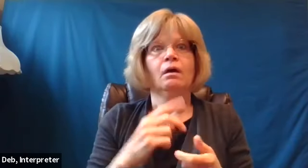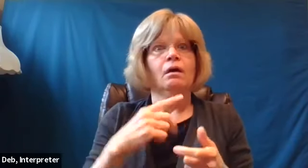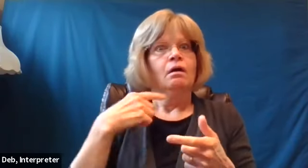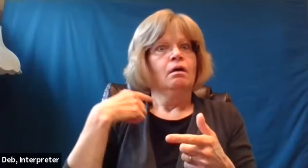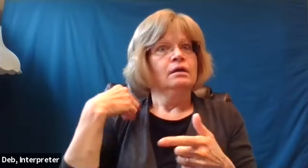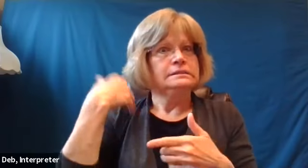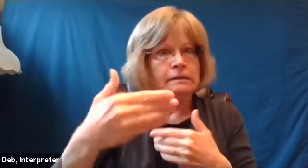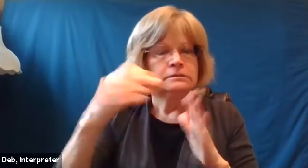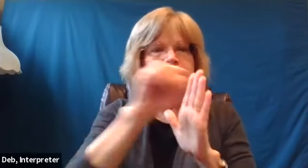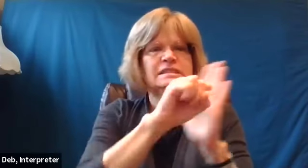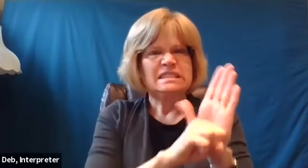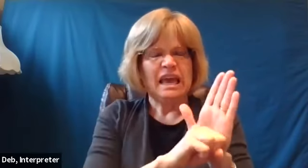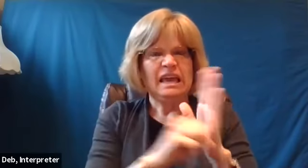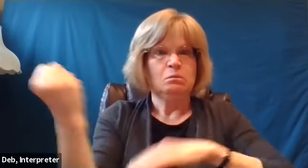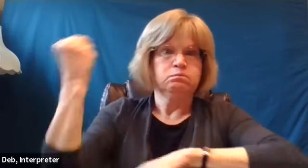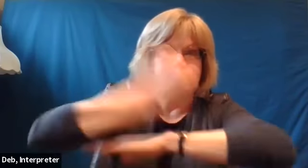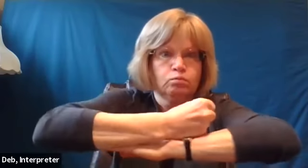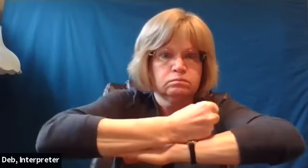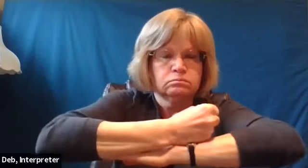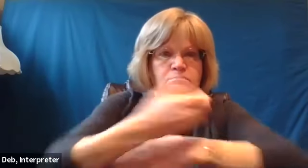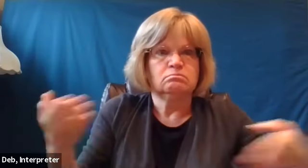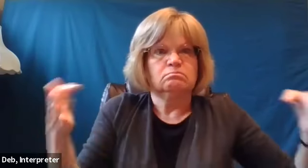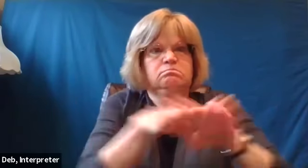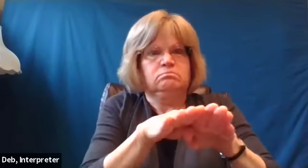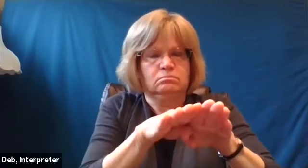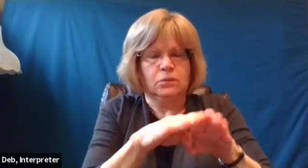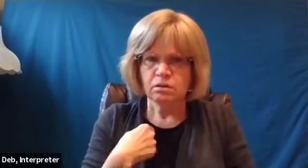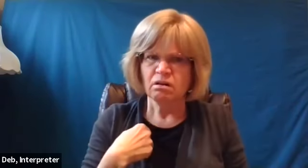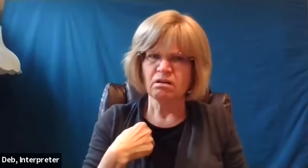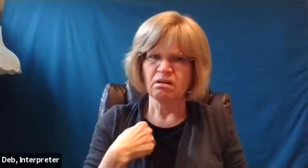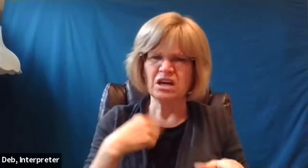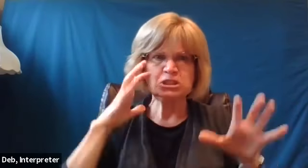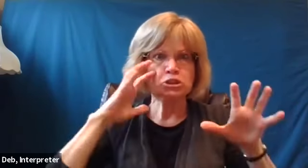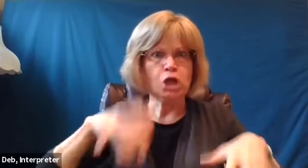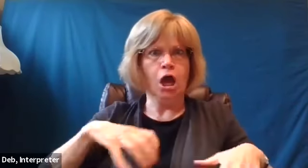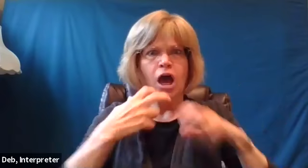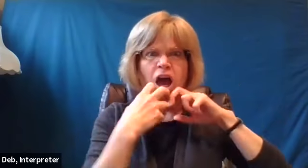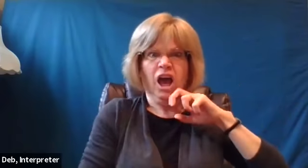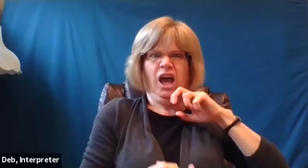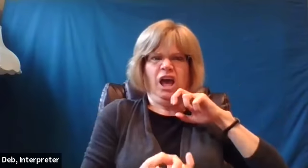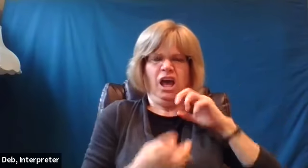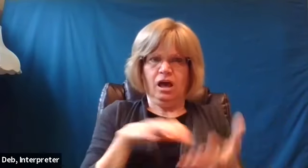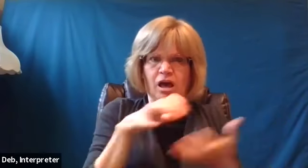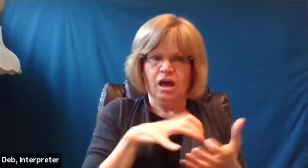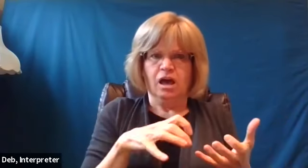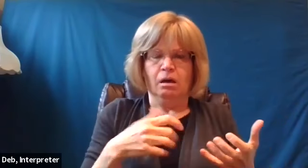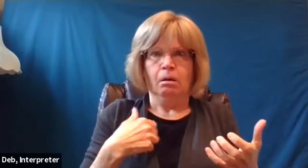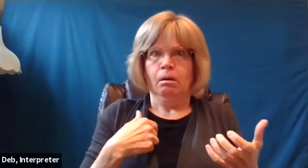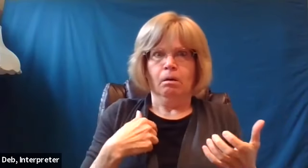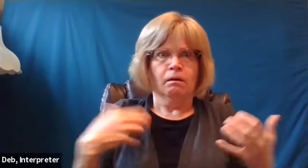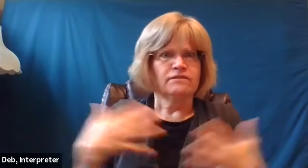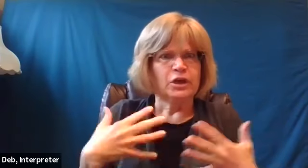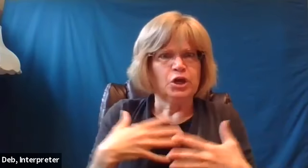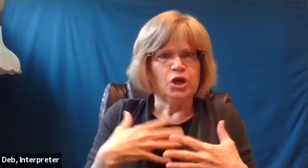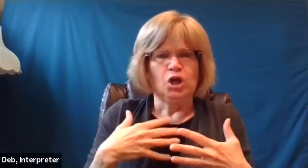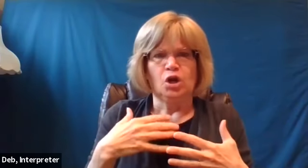ordered to shut down. I was so confused and somewhat shocked. My world was changed, fear entered, and my